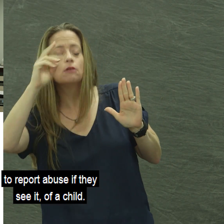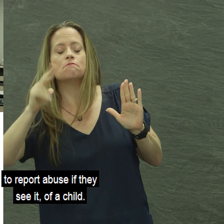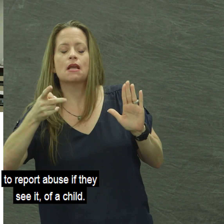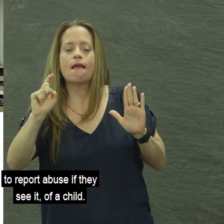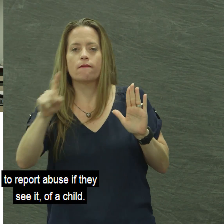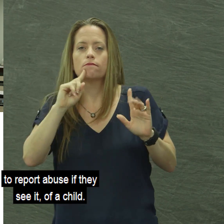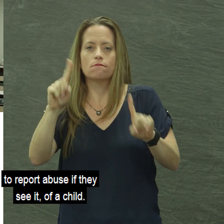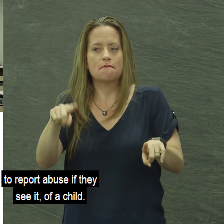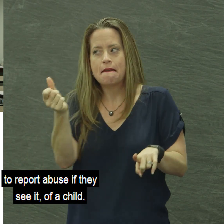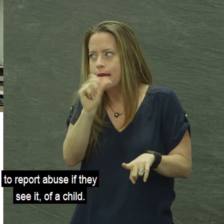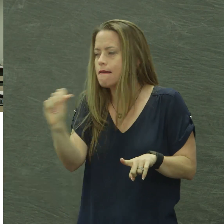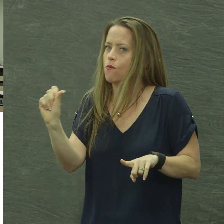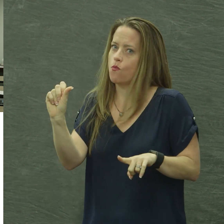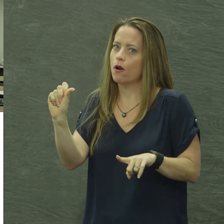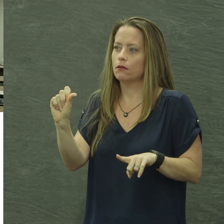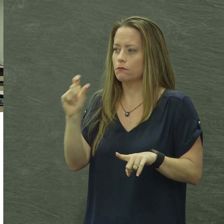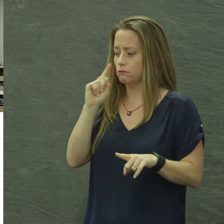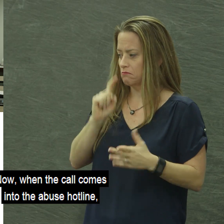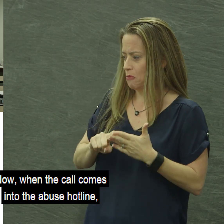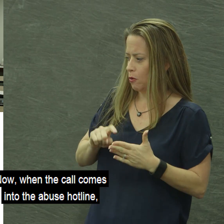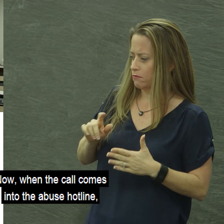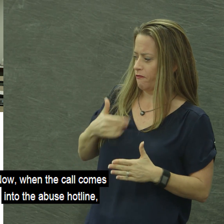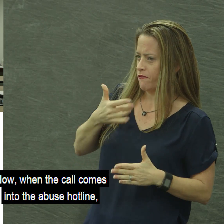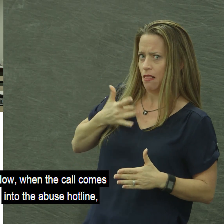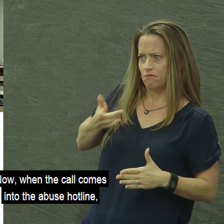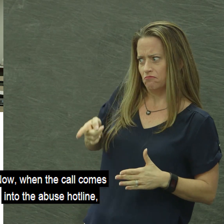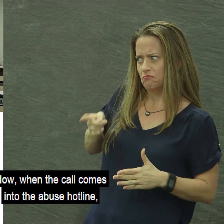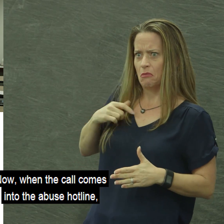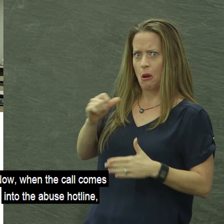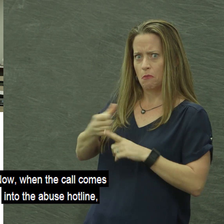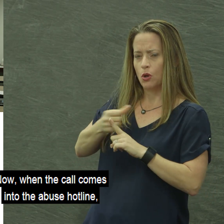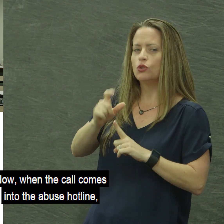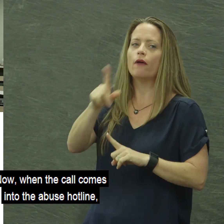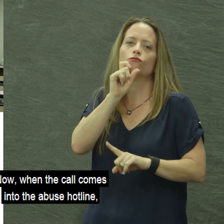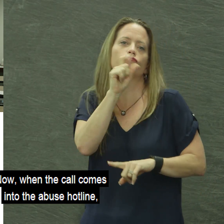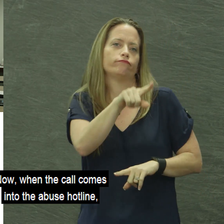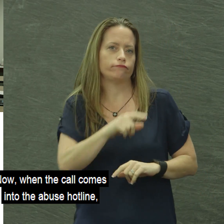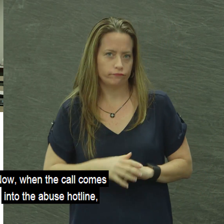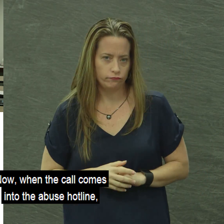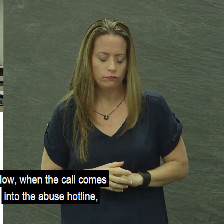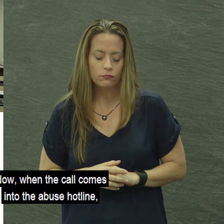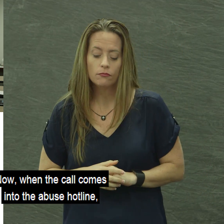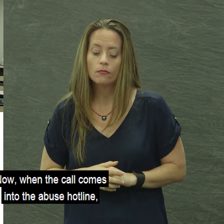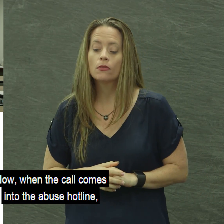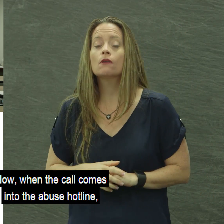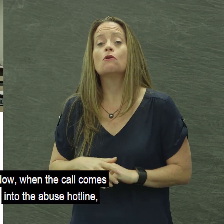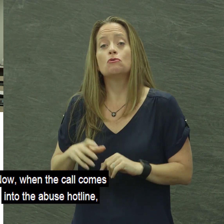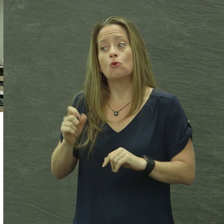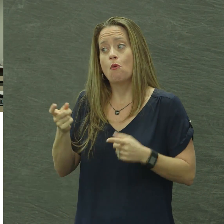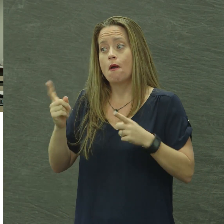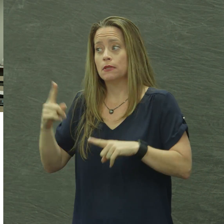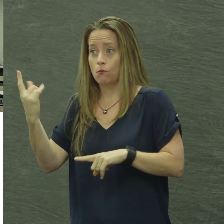they see it of a child. Now, when the call comes into the abuse hotline,